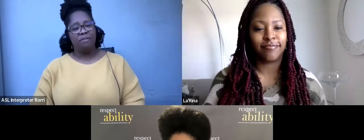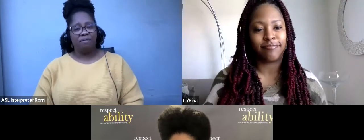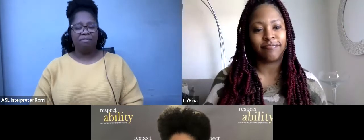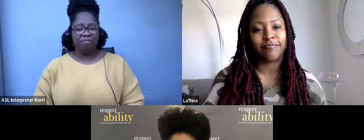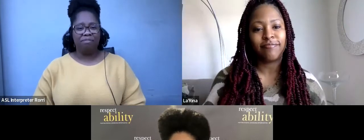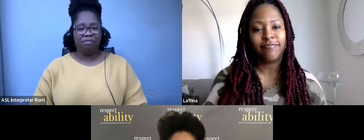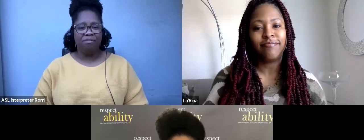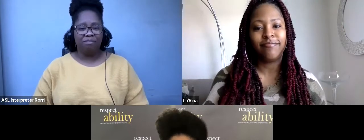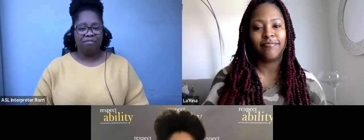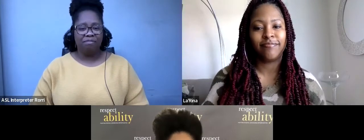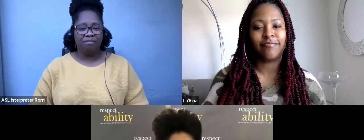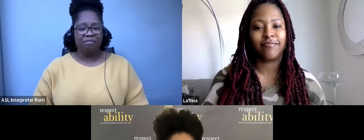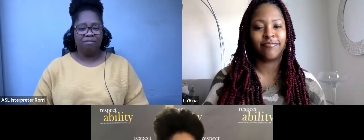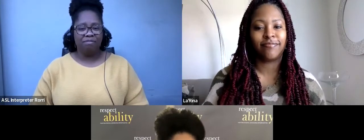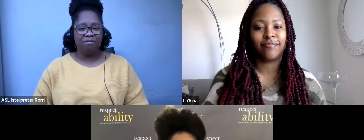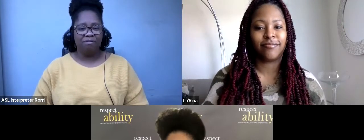education.